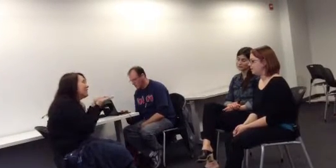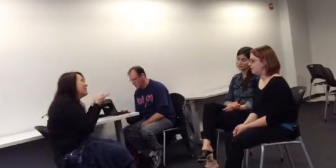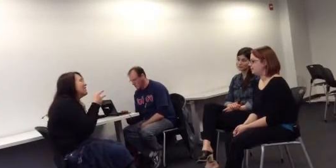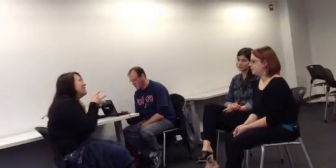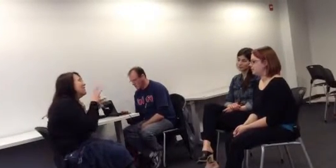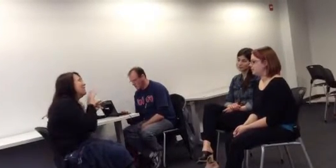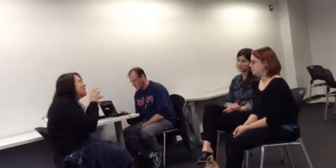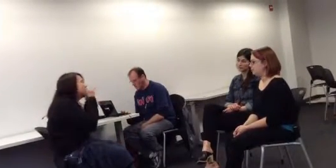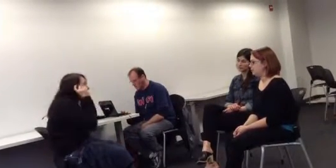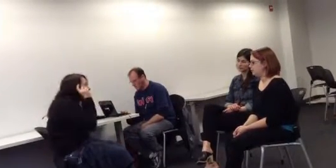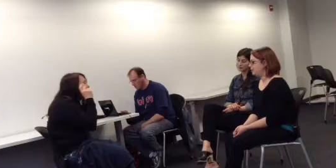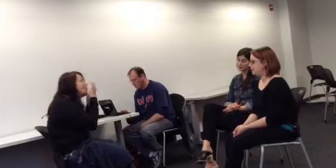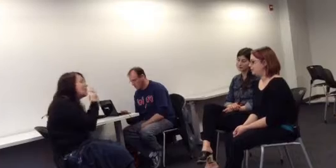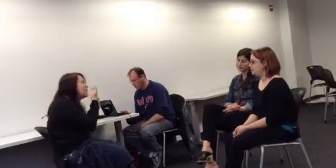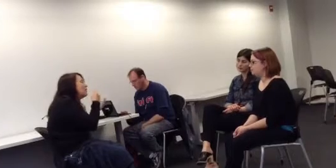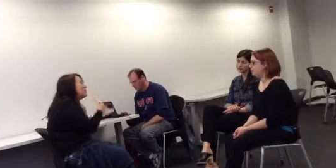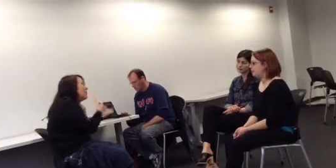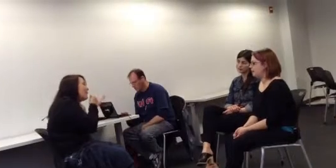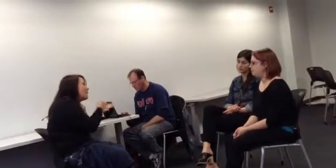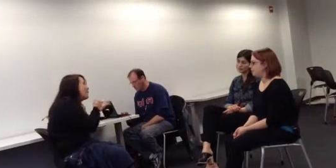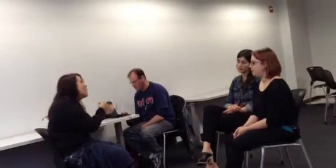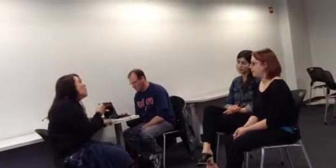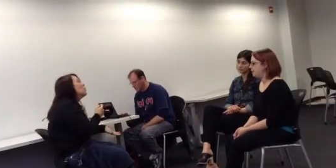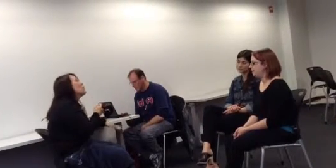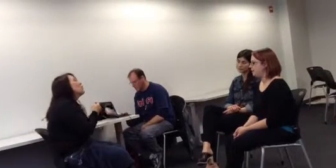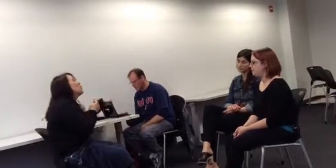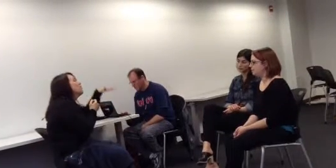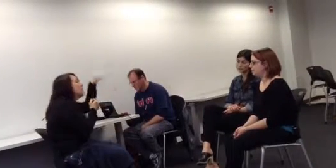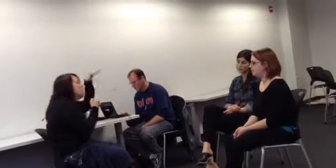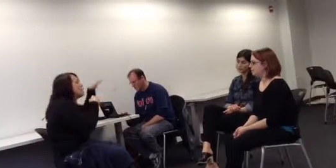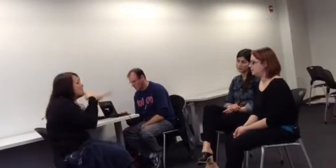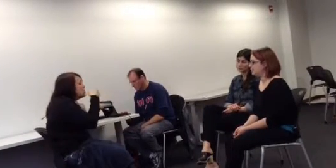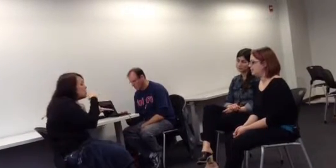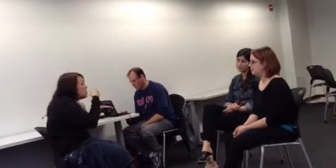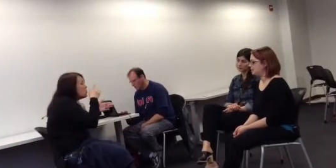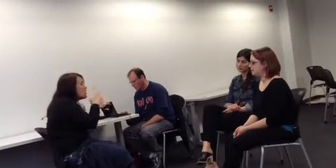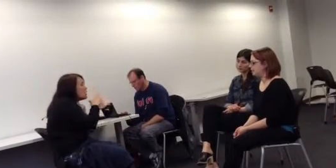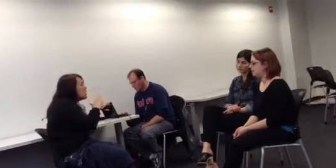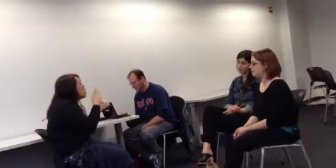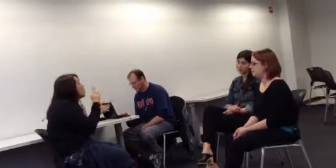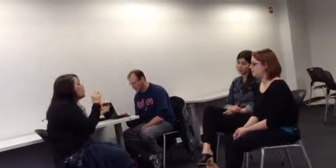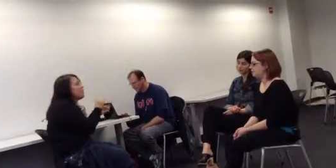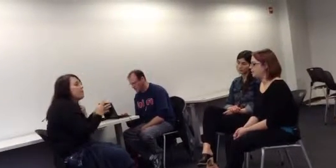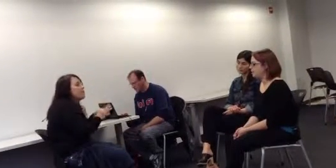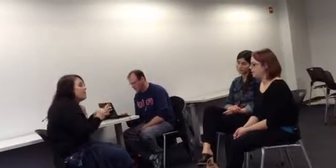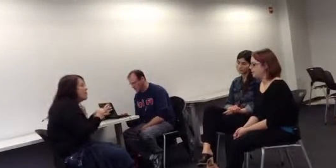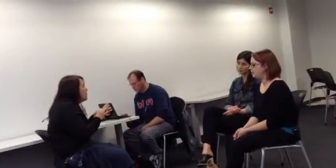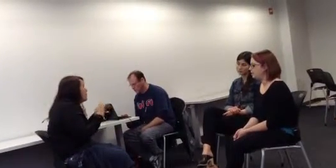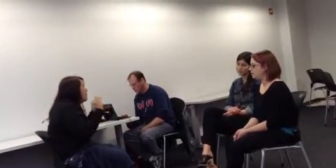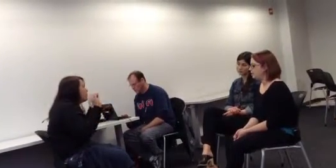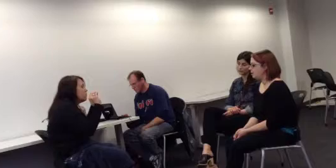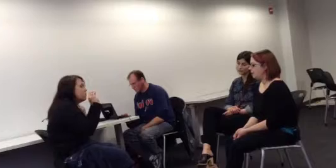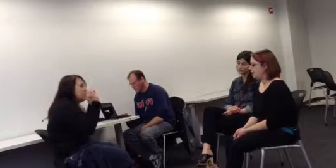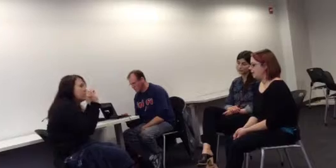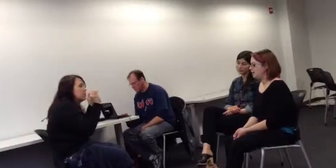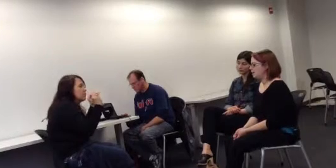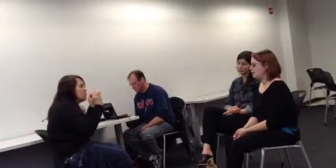It's a different culture. He was born deaf, but he has hearing aids, and he has had speech therapy, and he never